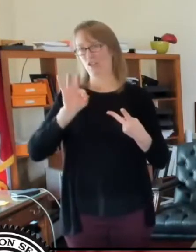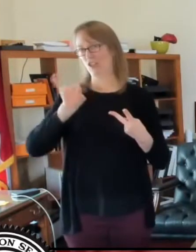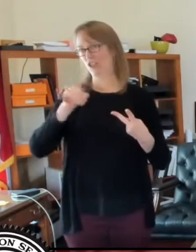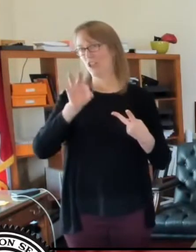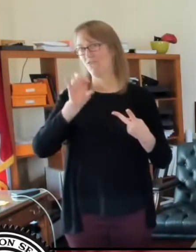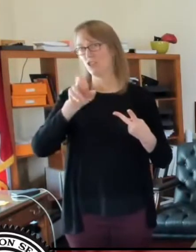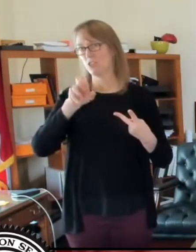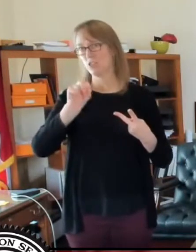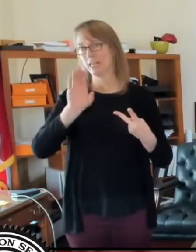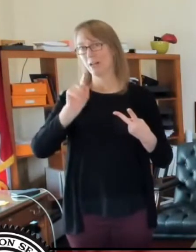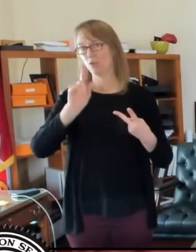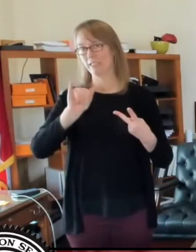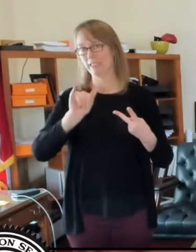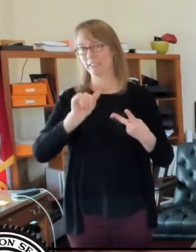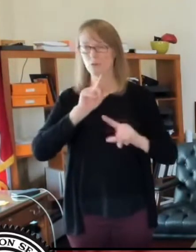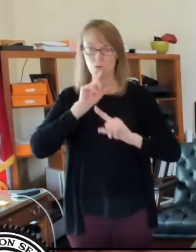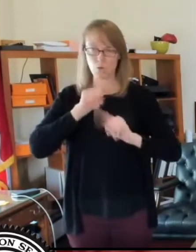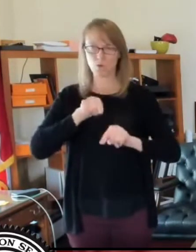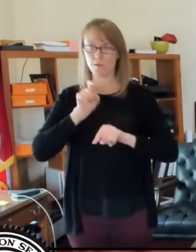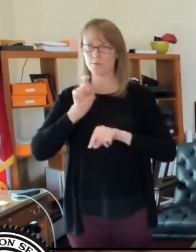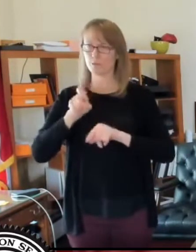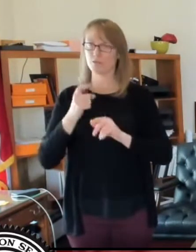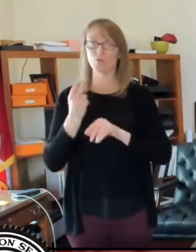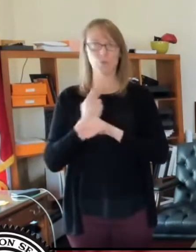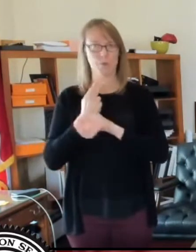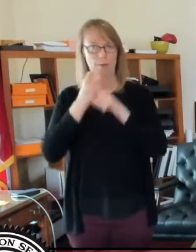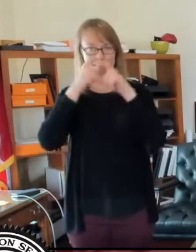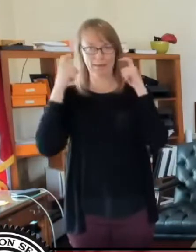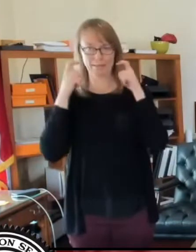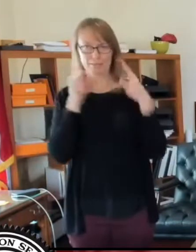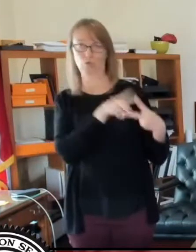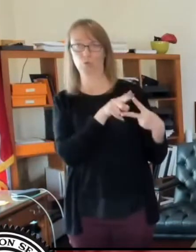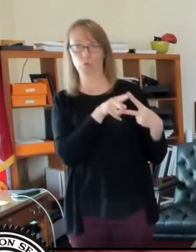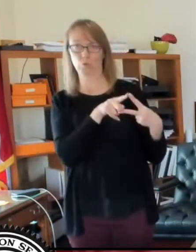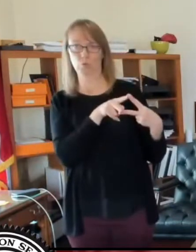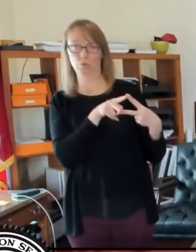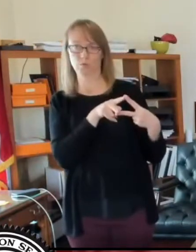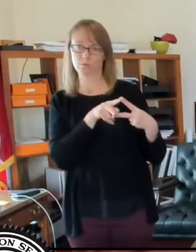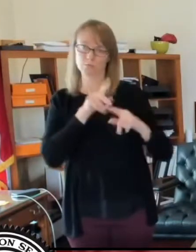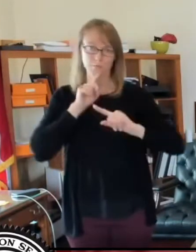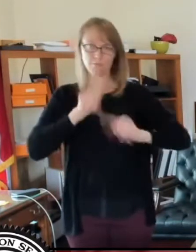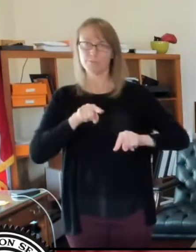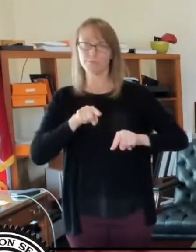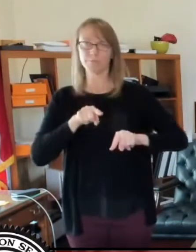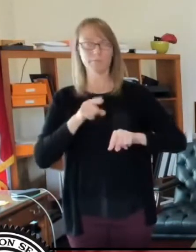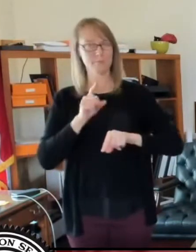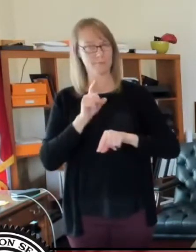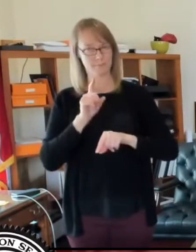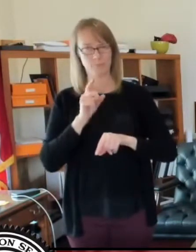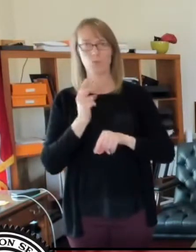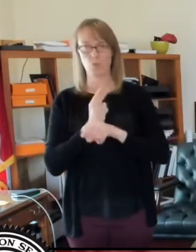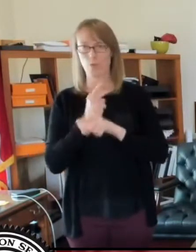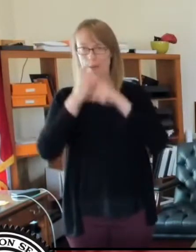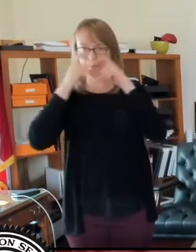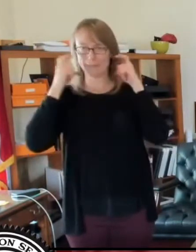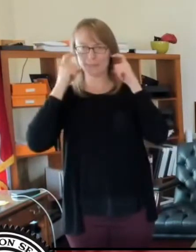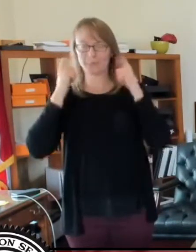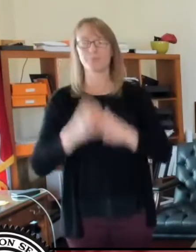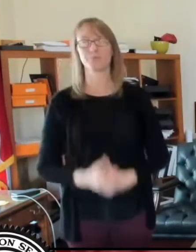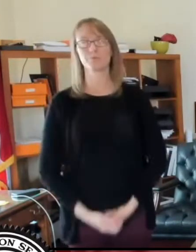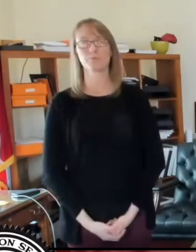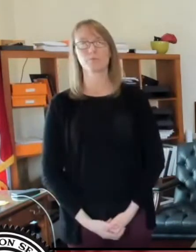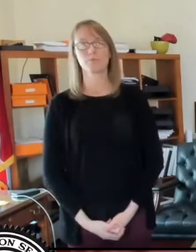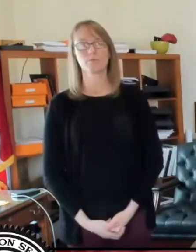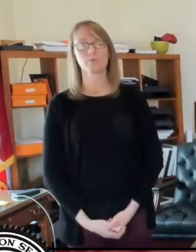And we know it's very helpful. It's proven that the higher compliance you have